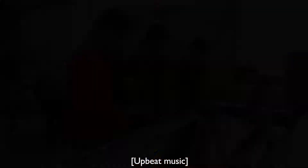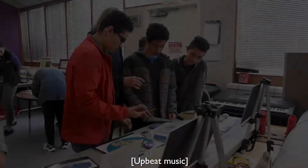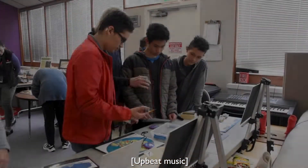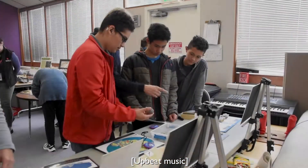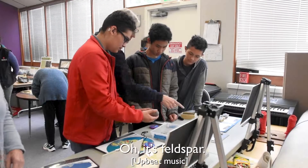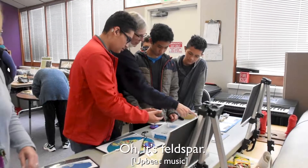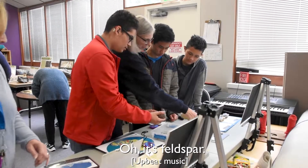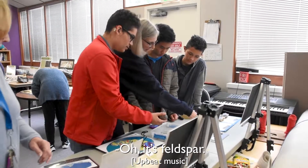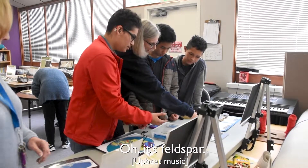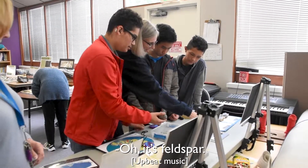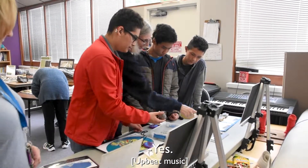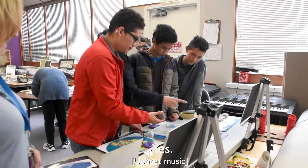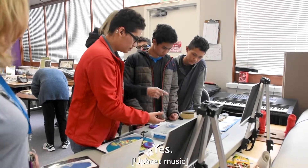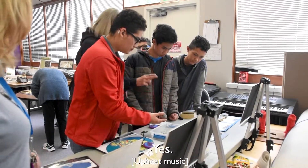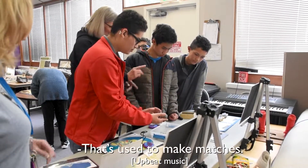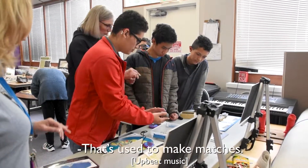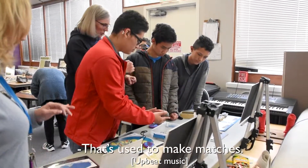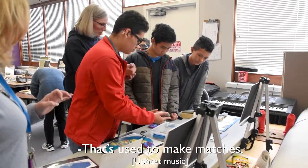No, it's feldspar. Yes. That's used to make